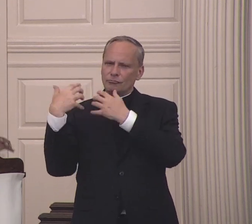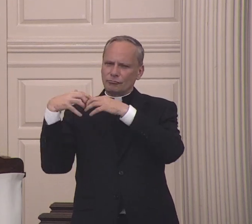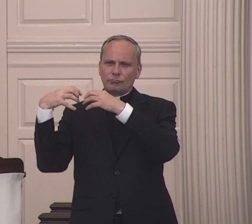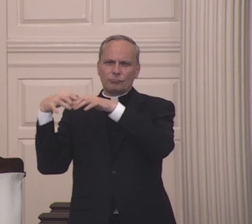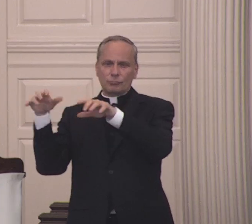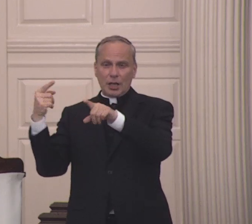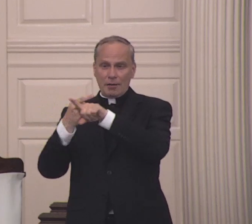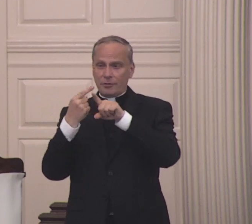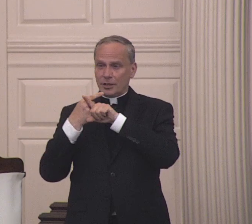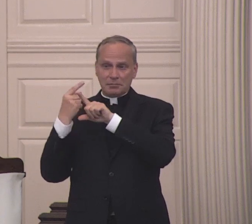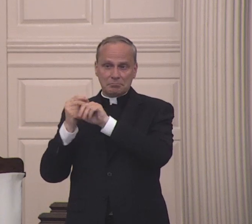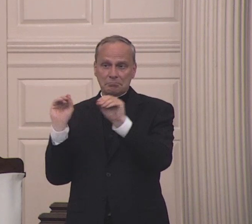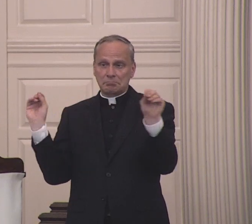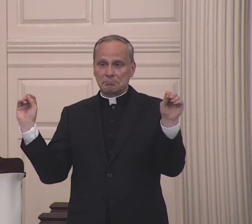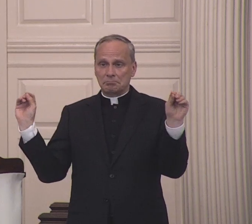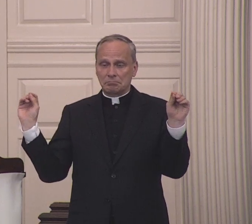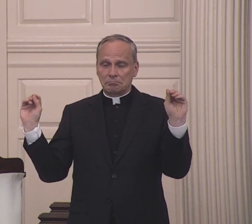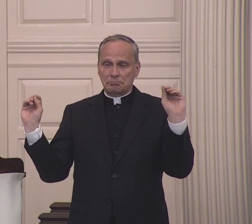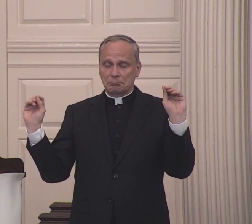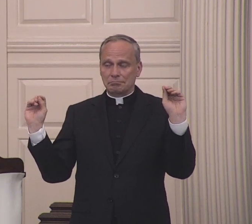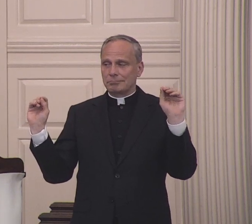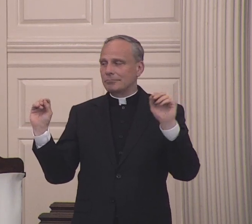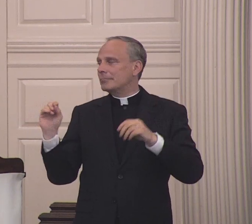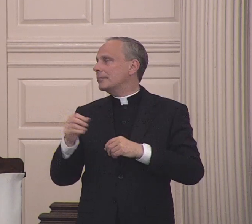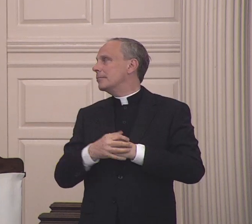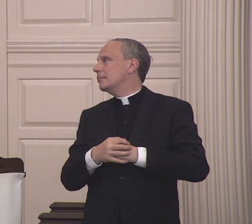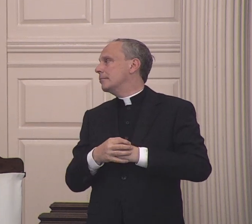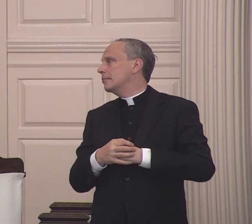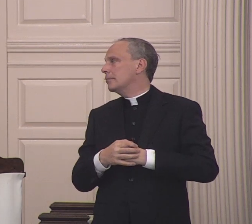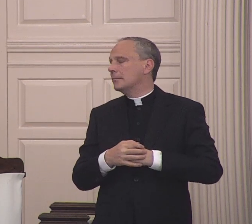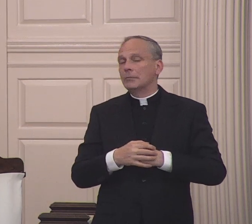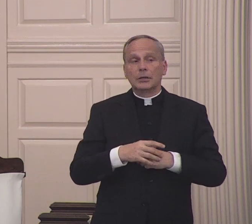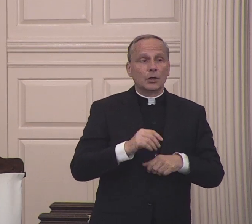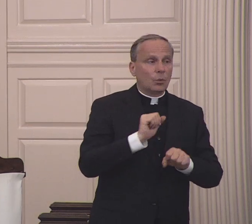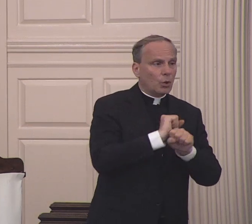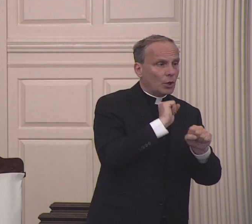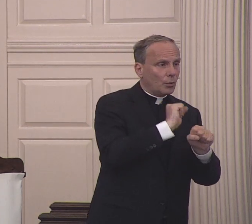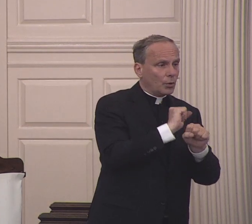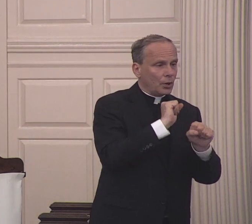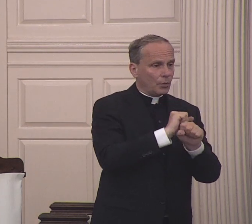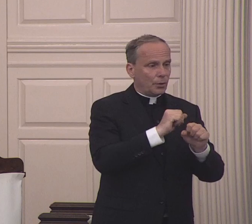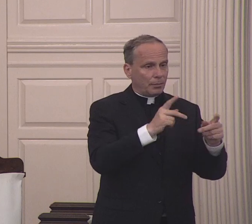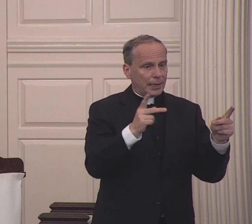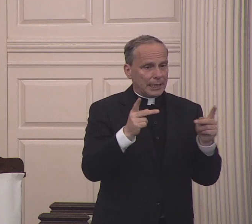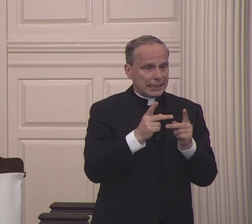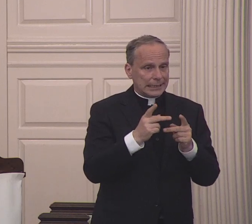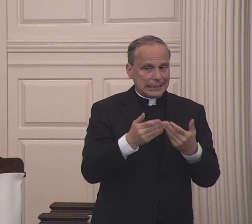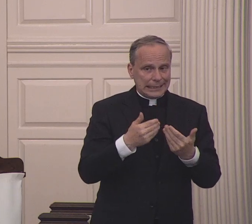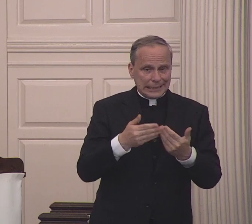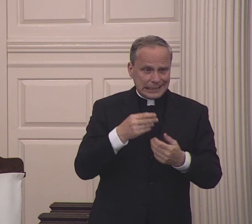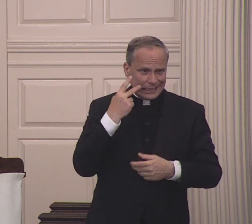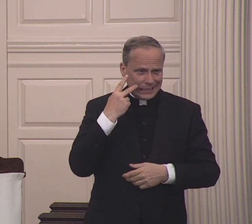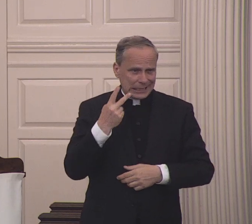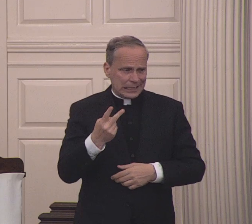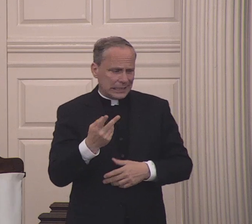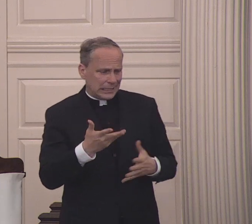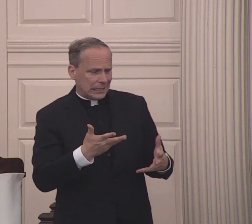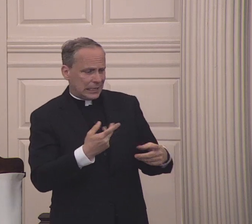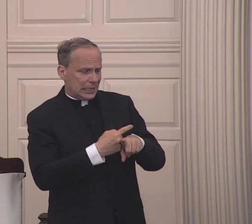any conflict. At the places of our work, again, we see we can copy